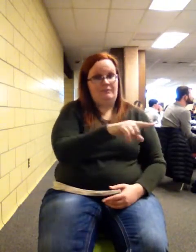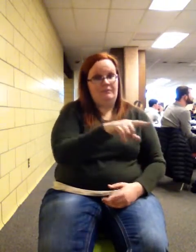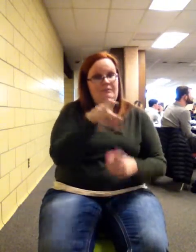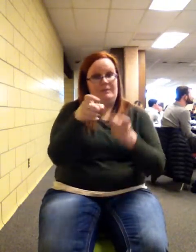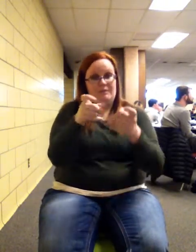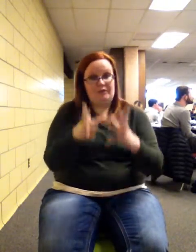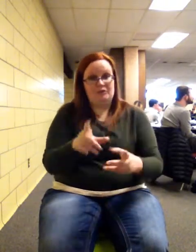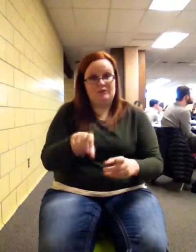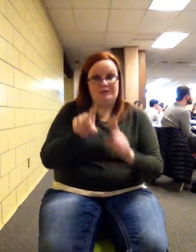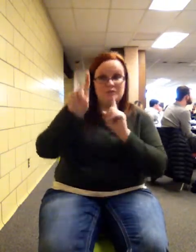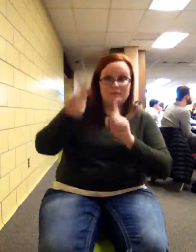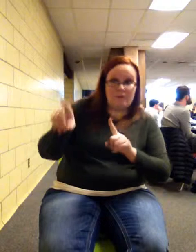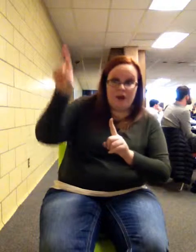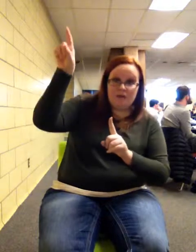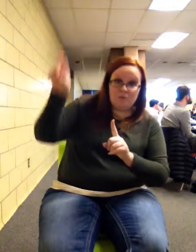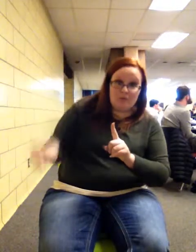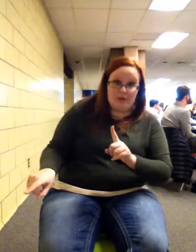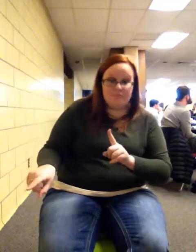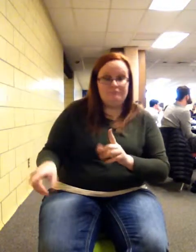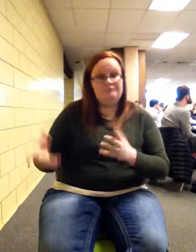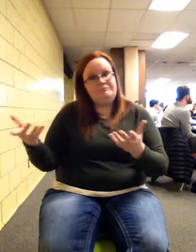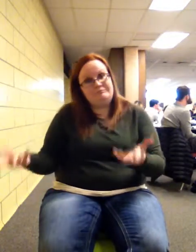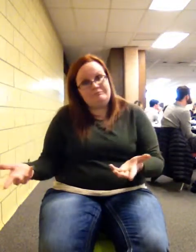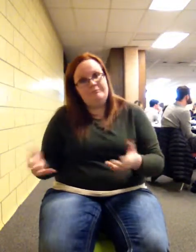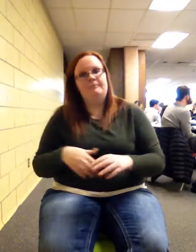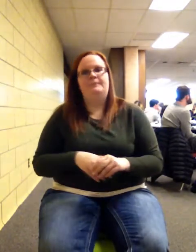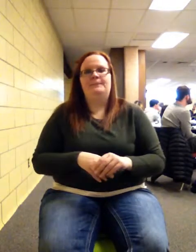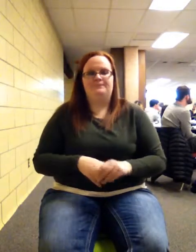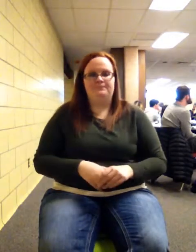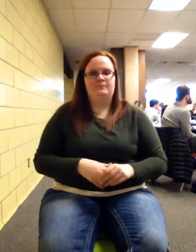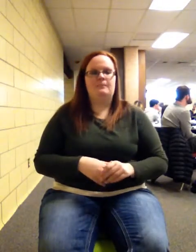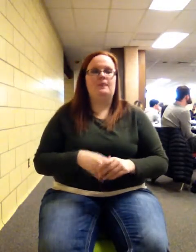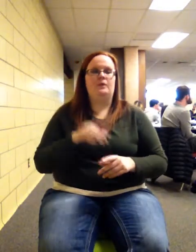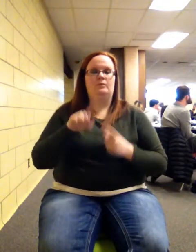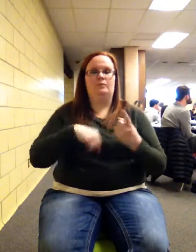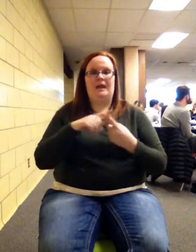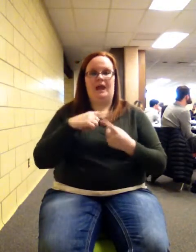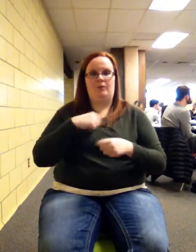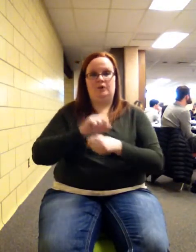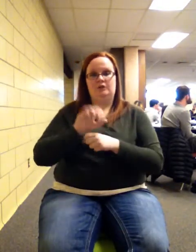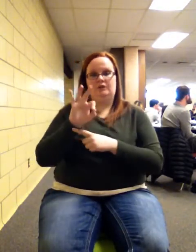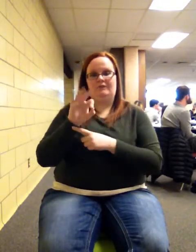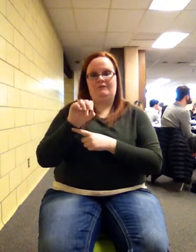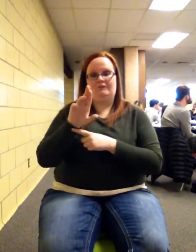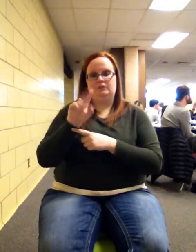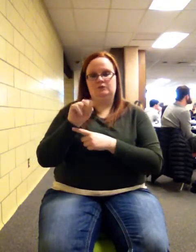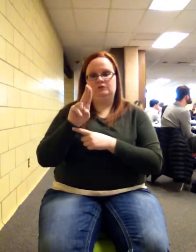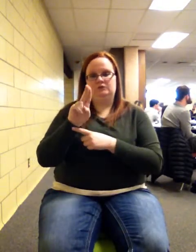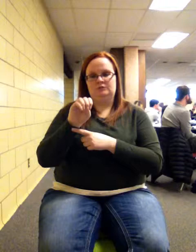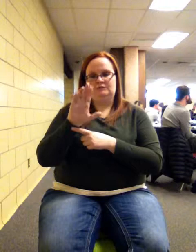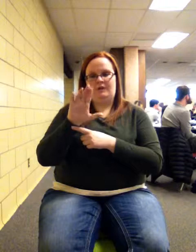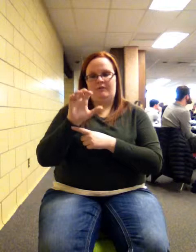500 world, a lot of times what you hear in the financial press, they'll talk about quarterly earnings, annual earnings, things like